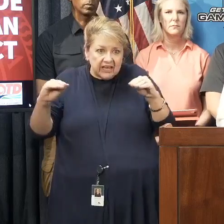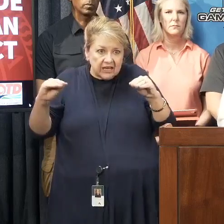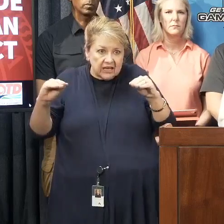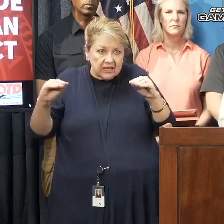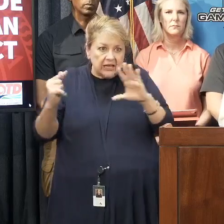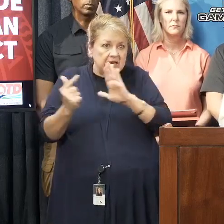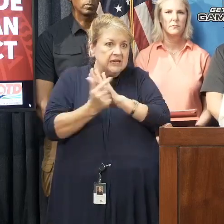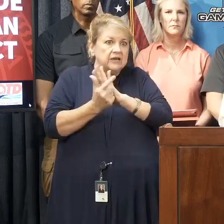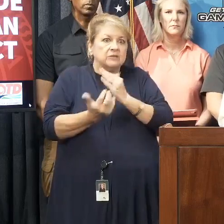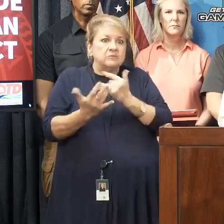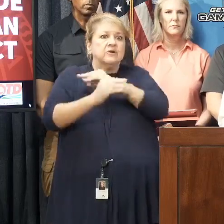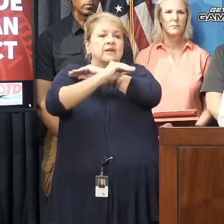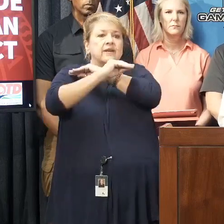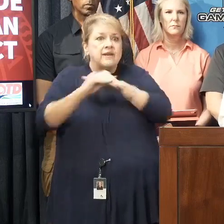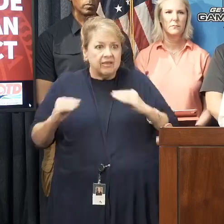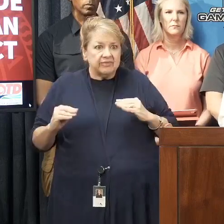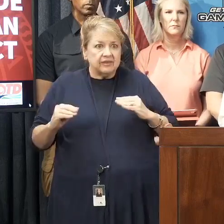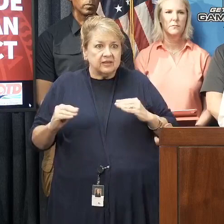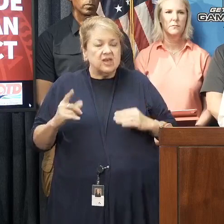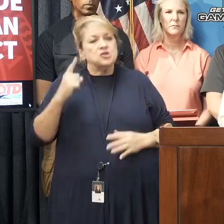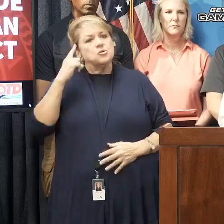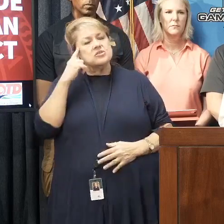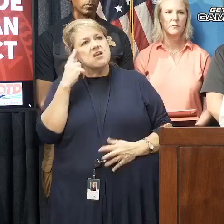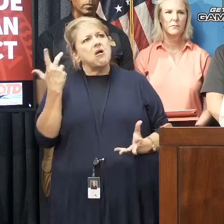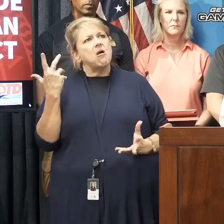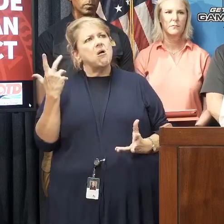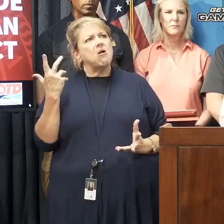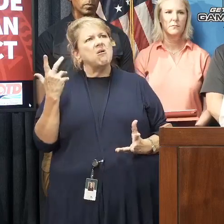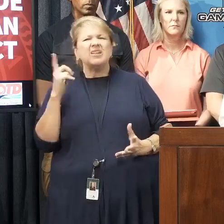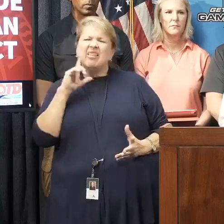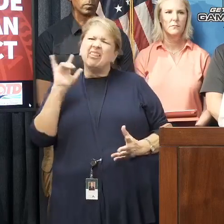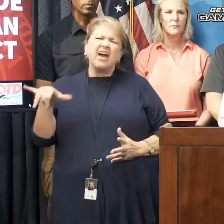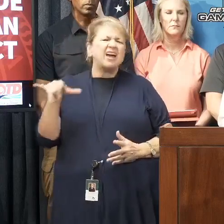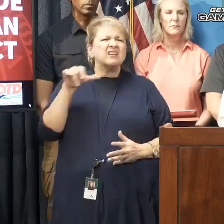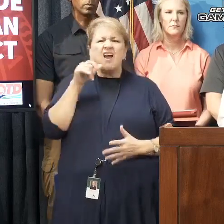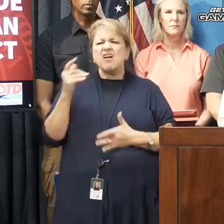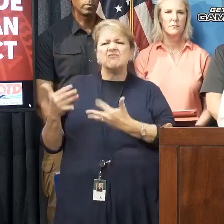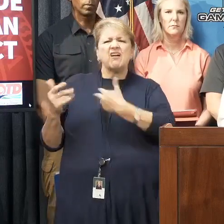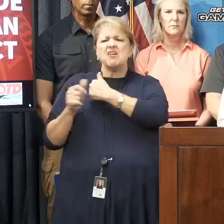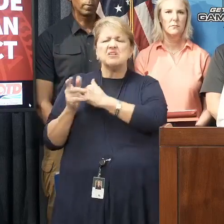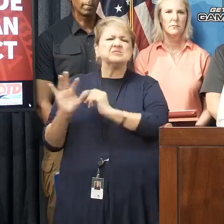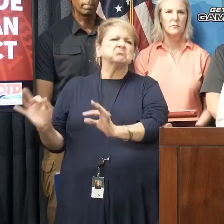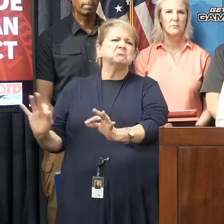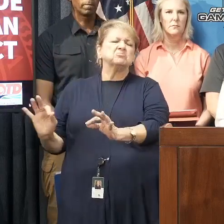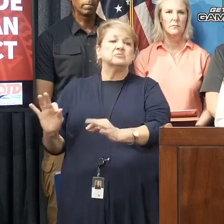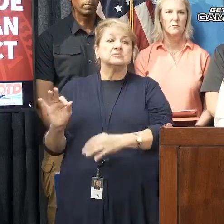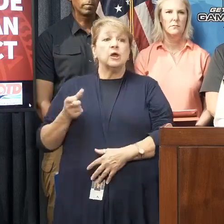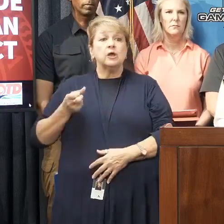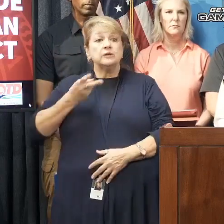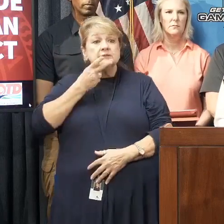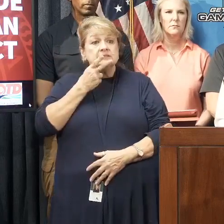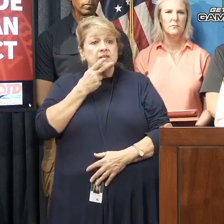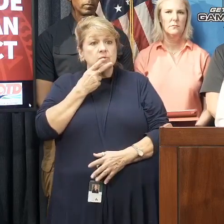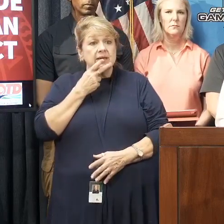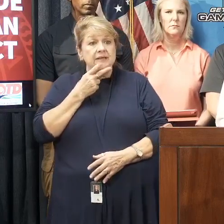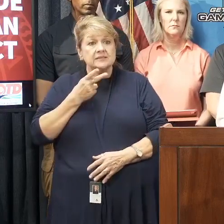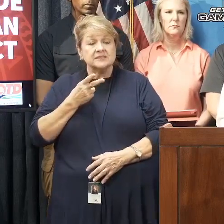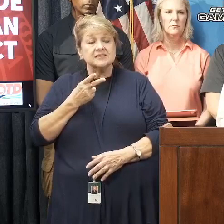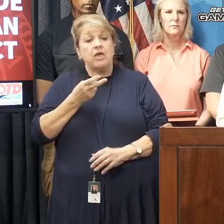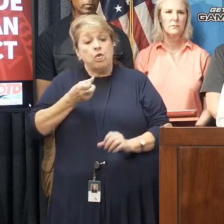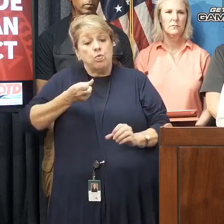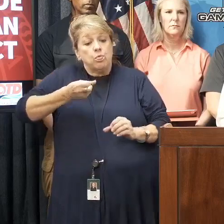be mindful of activities you may consider not to be a fire risk. Please throw away cigarettes in